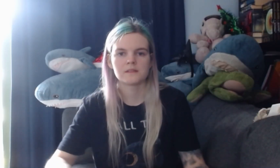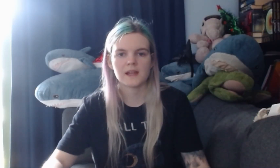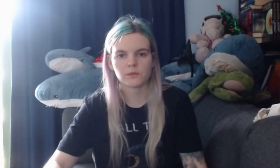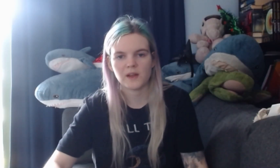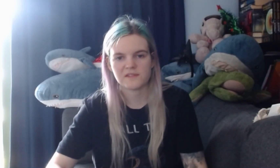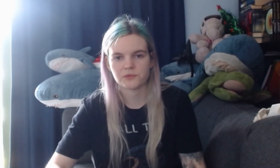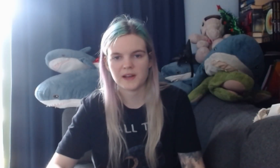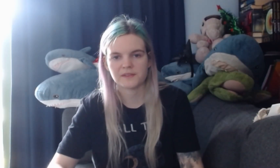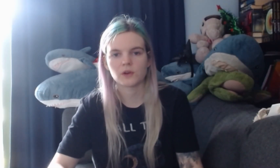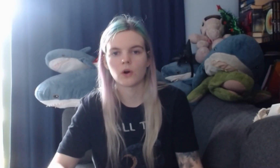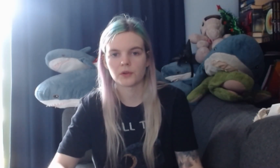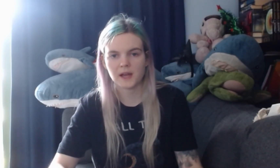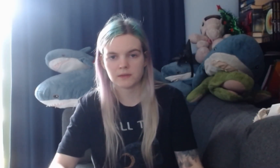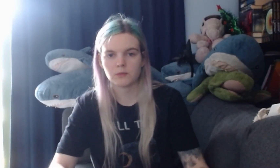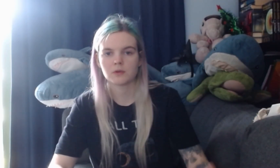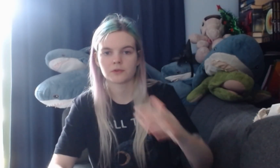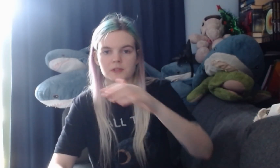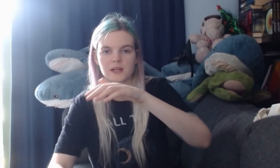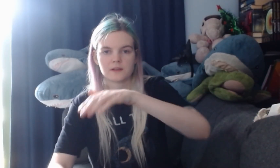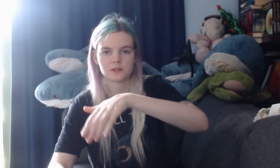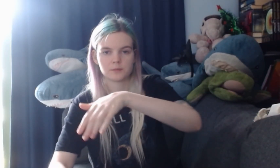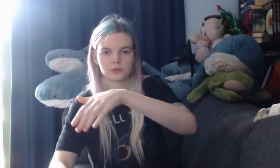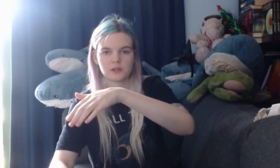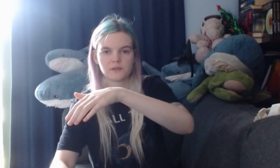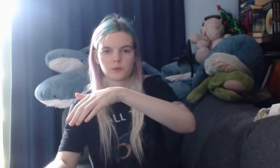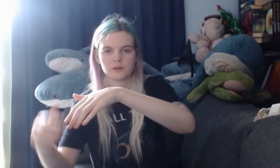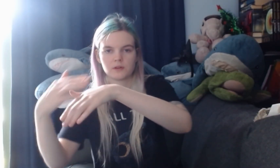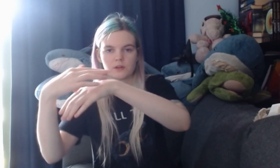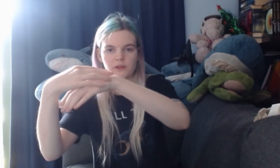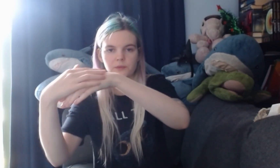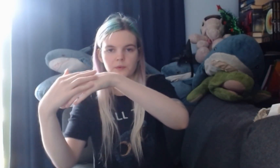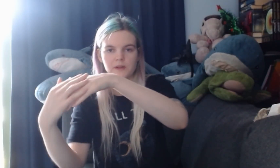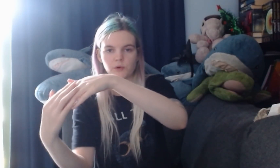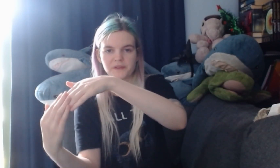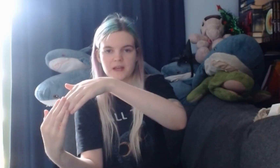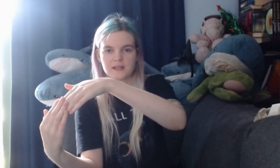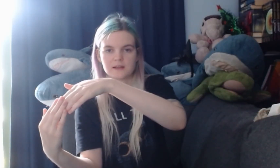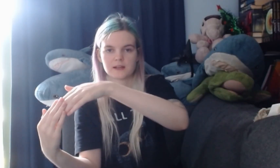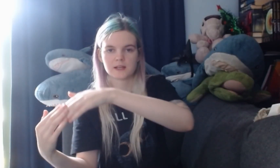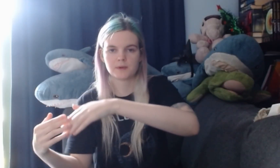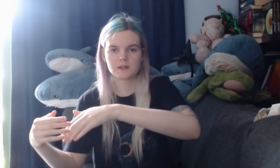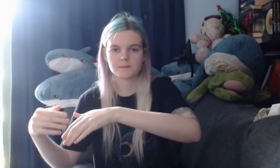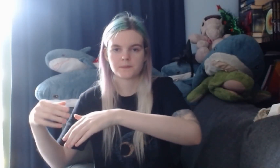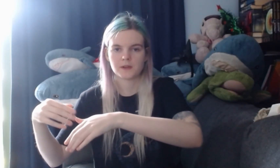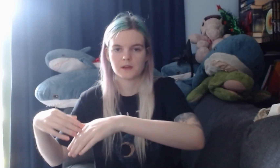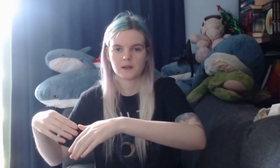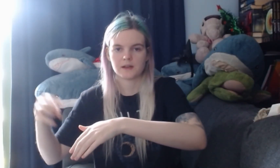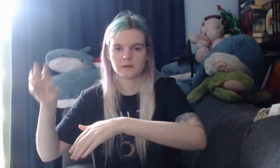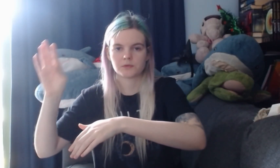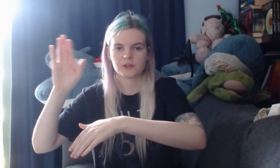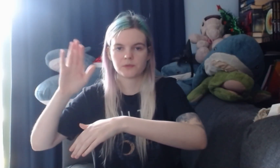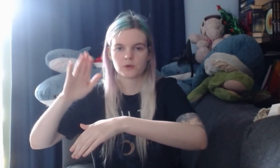Next we have a phrase all done. For that you put this one, this was hanging like a bit. And then with this one,